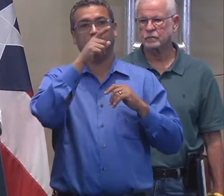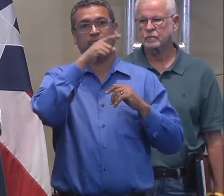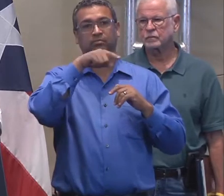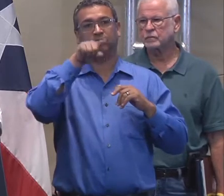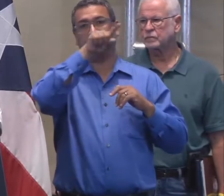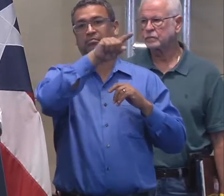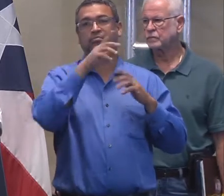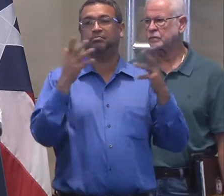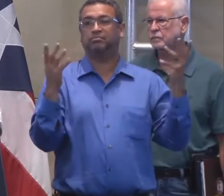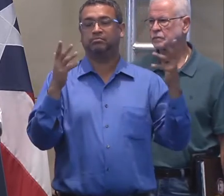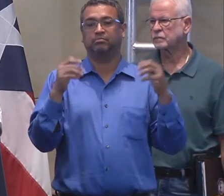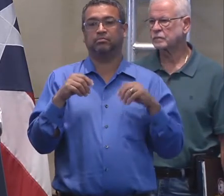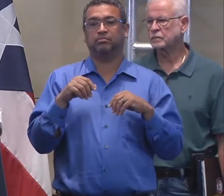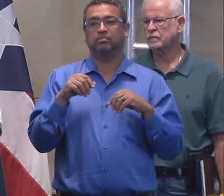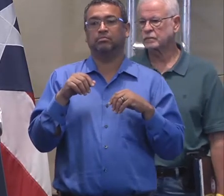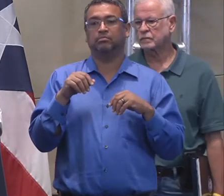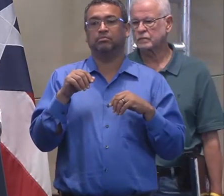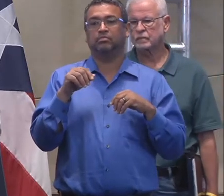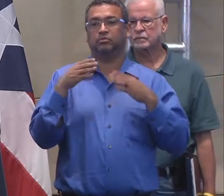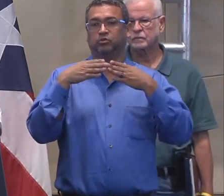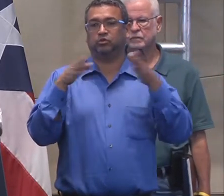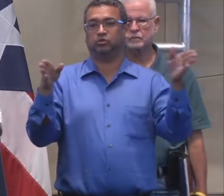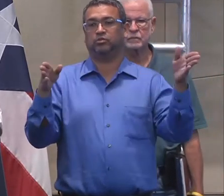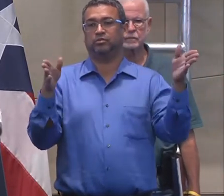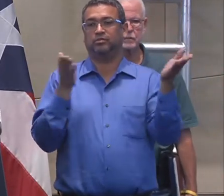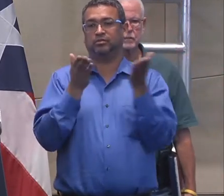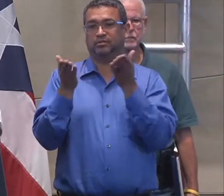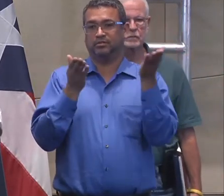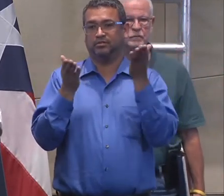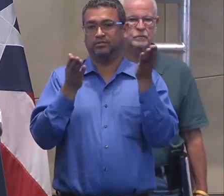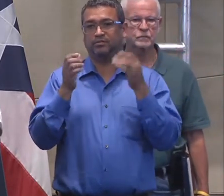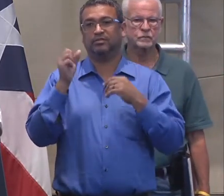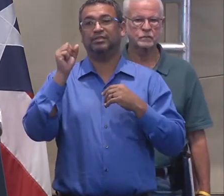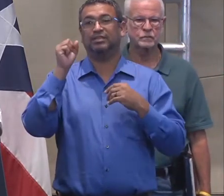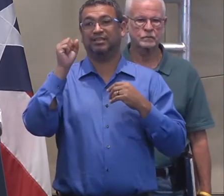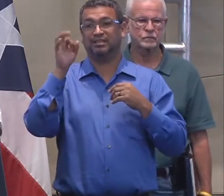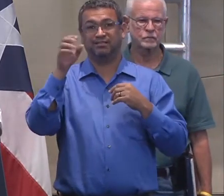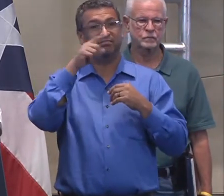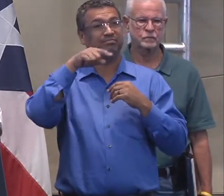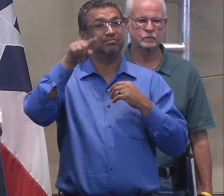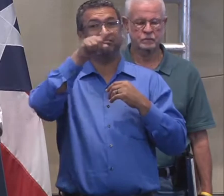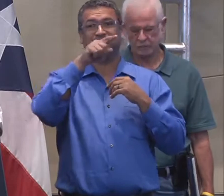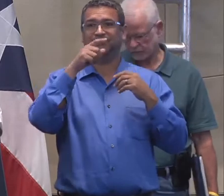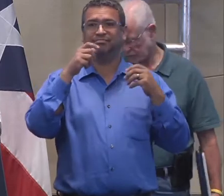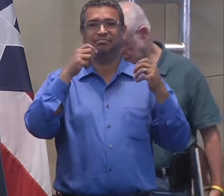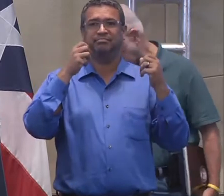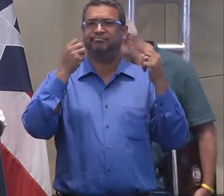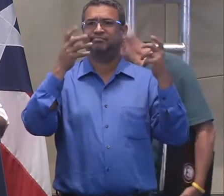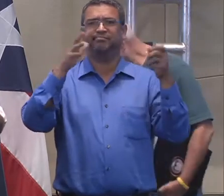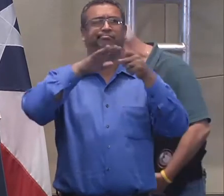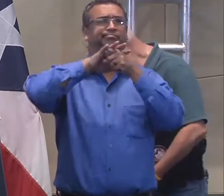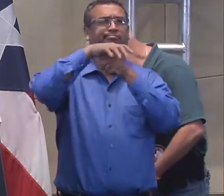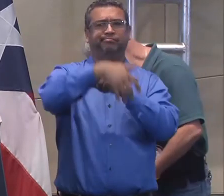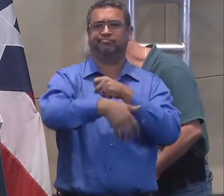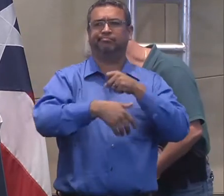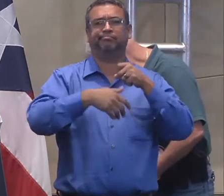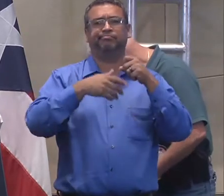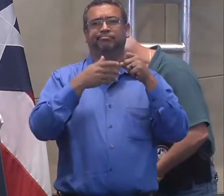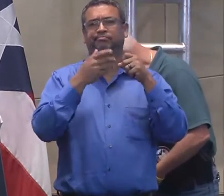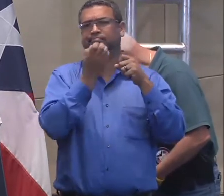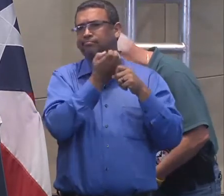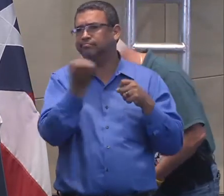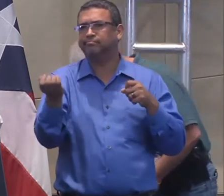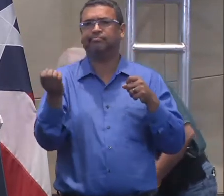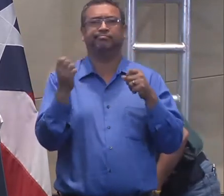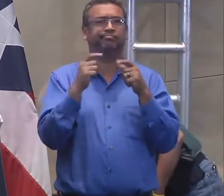agency, they have excess equipment. There is a segment of excess